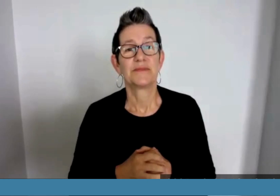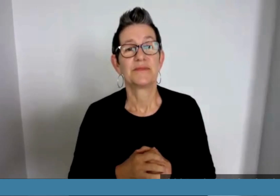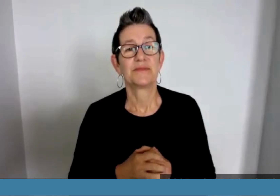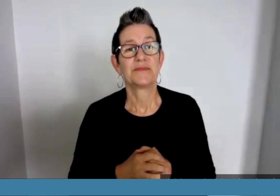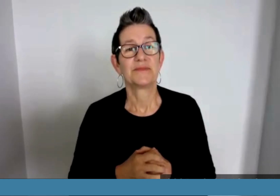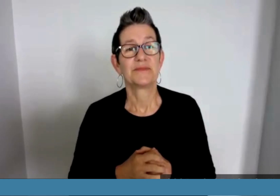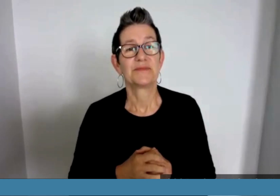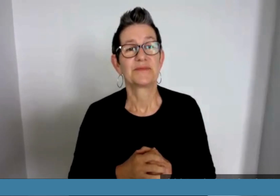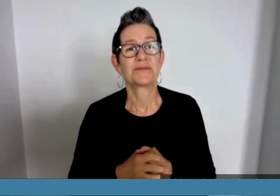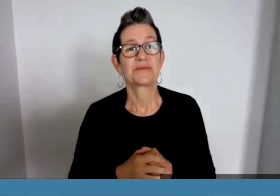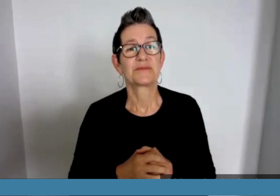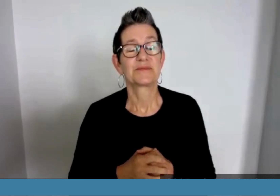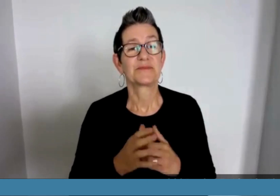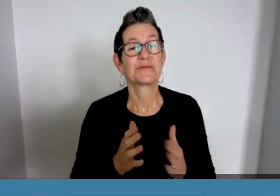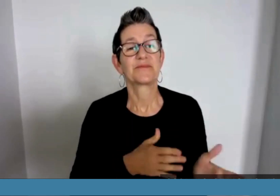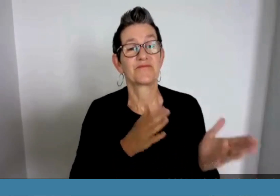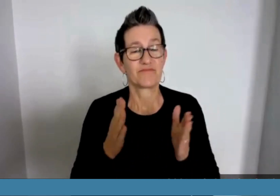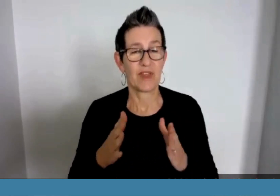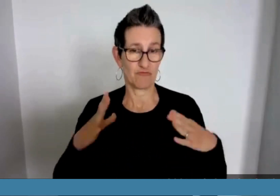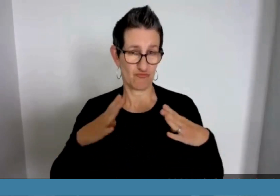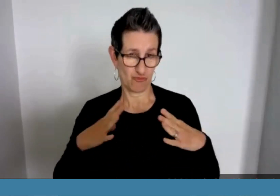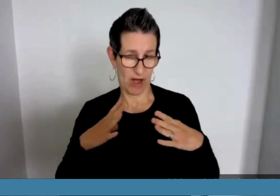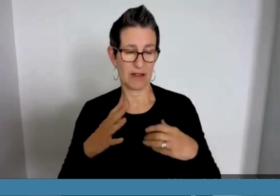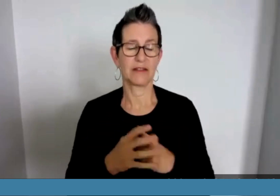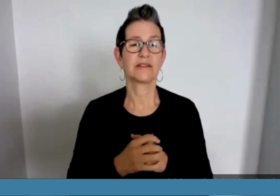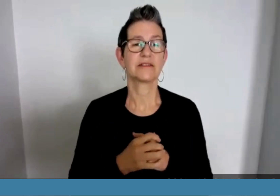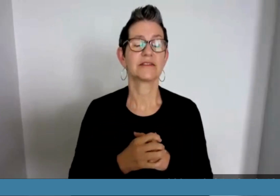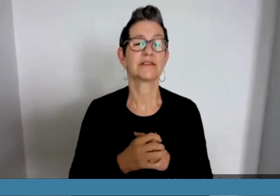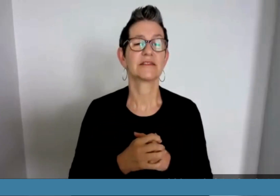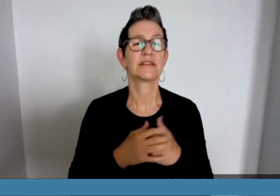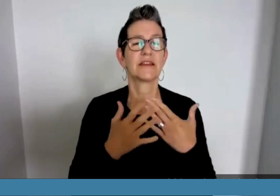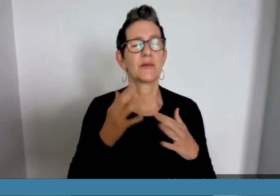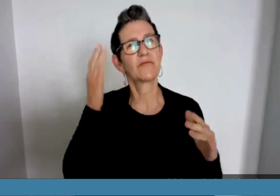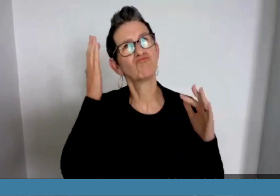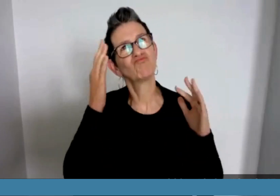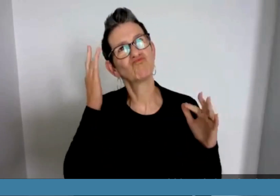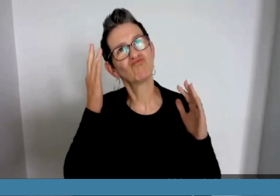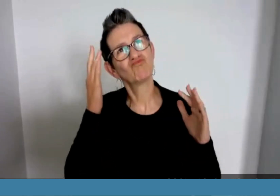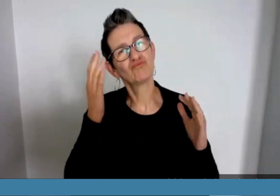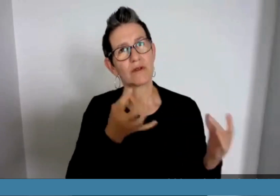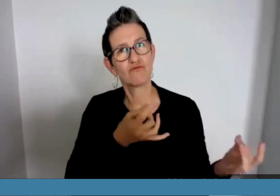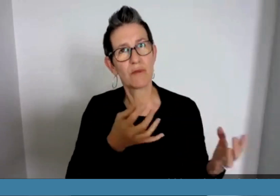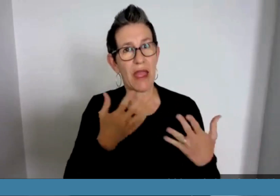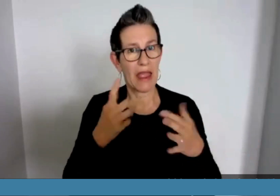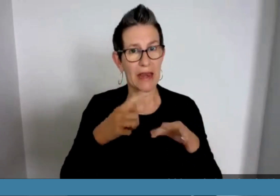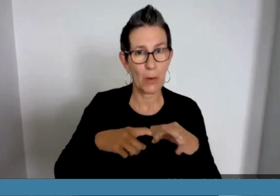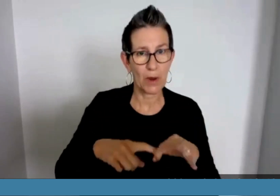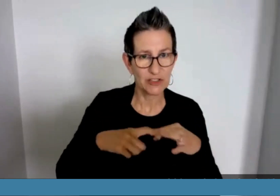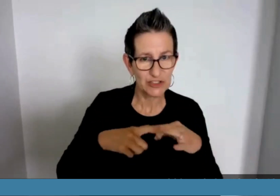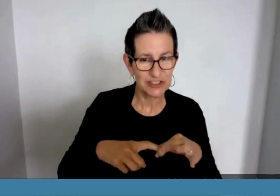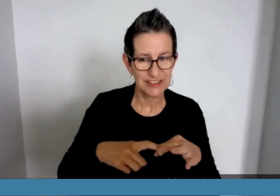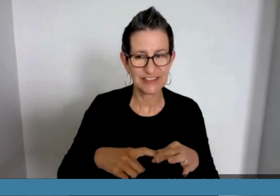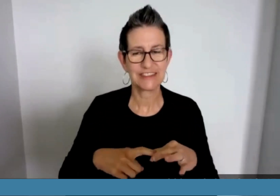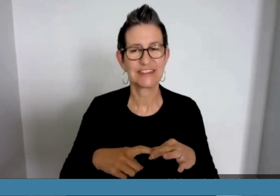So following that, we'll take a short break, which will give you some time to reflect and prepare any questions that you may want to